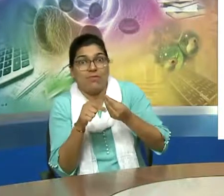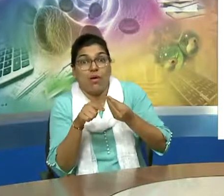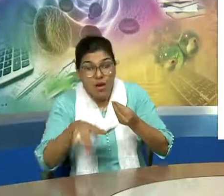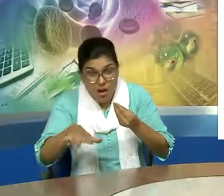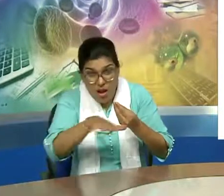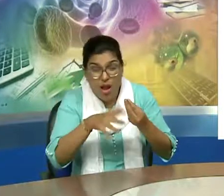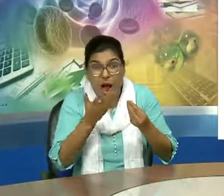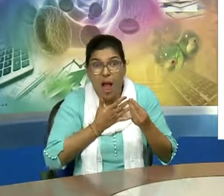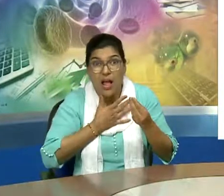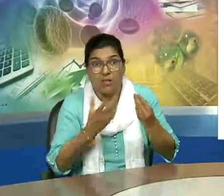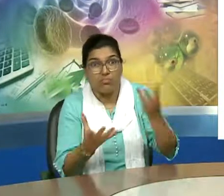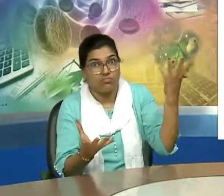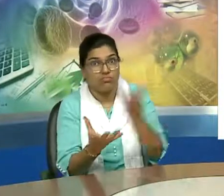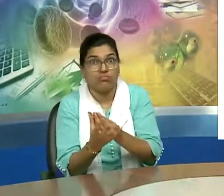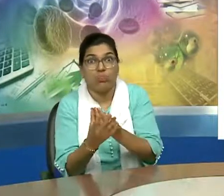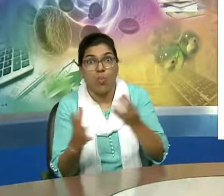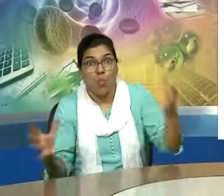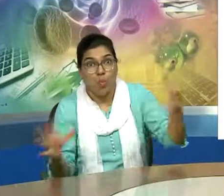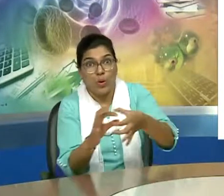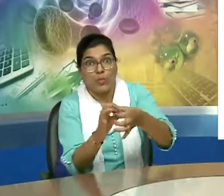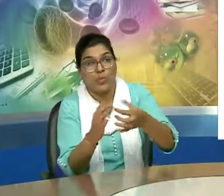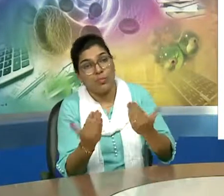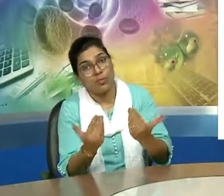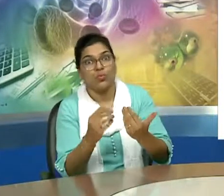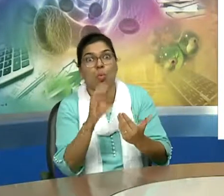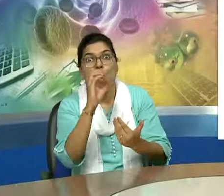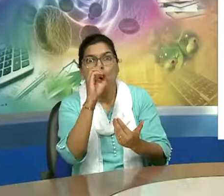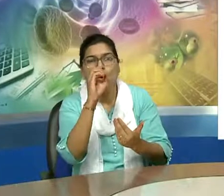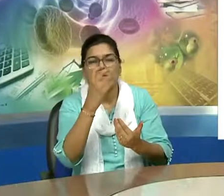And these green algae, they consume all the oxygen